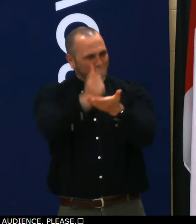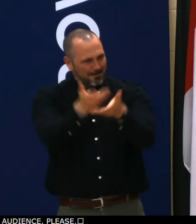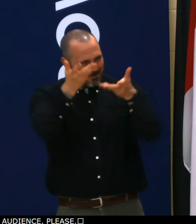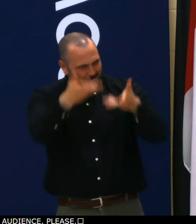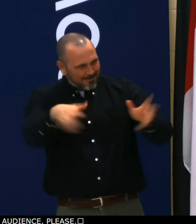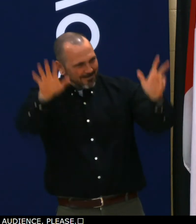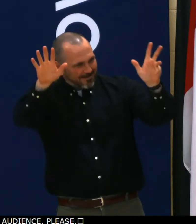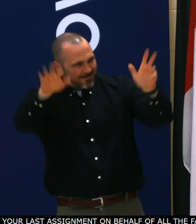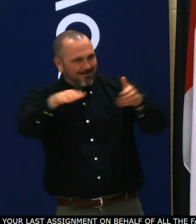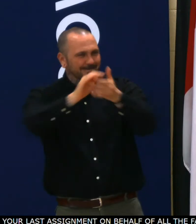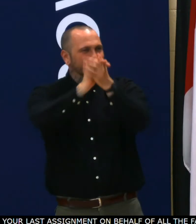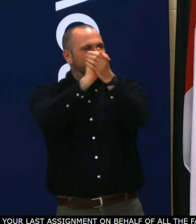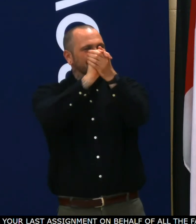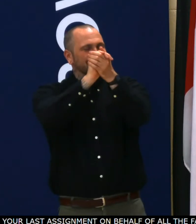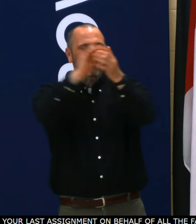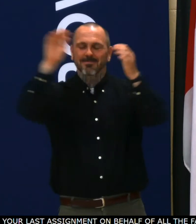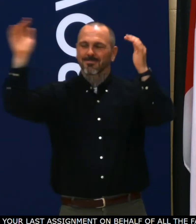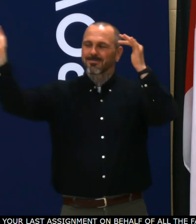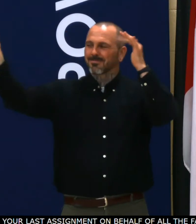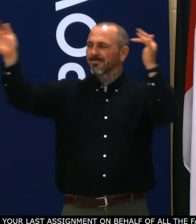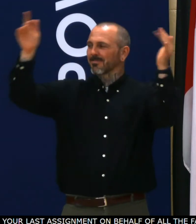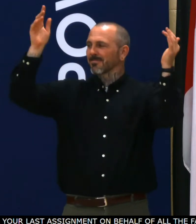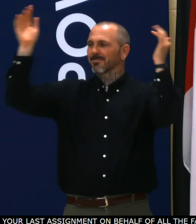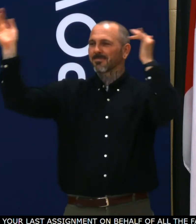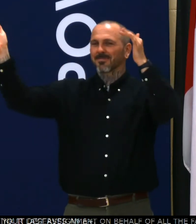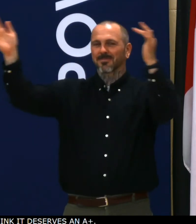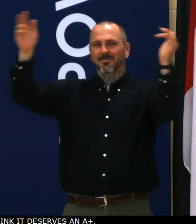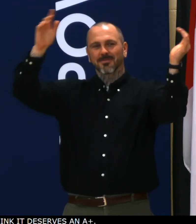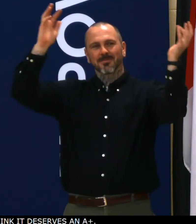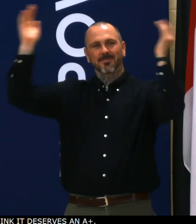done. Good job.